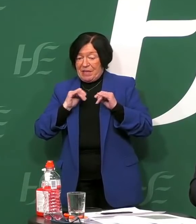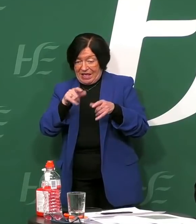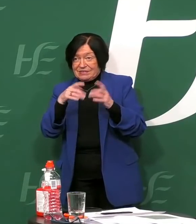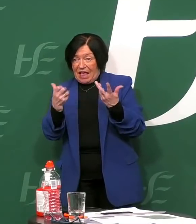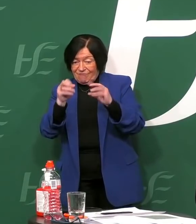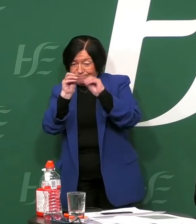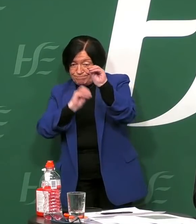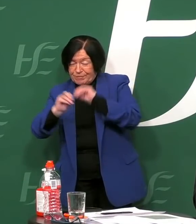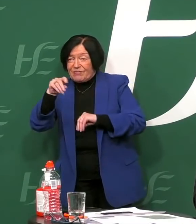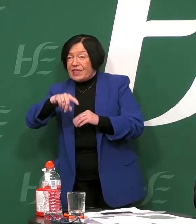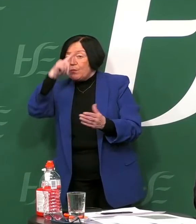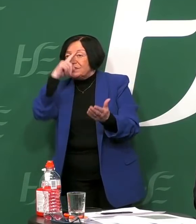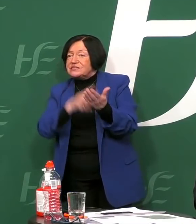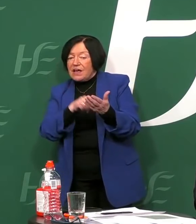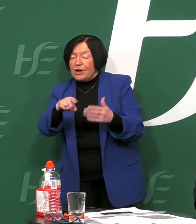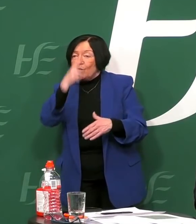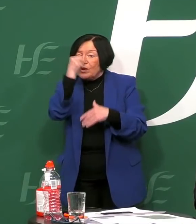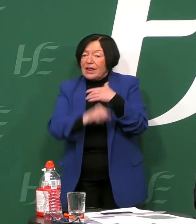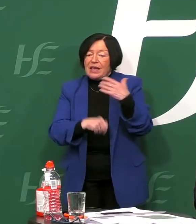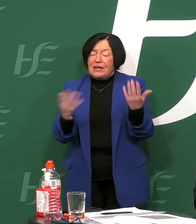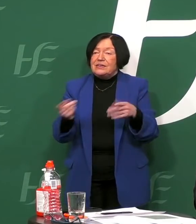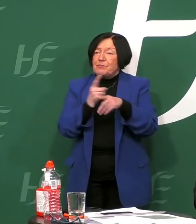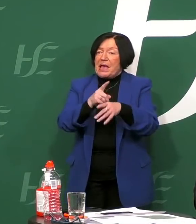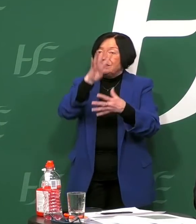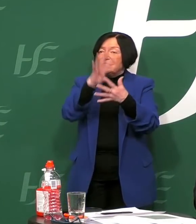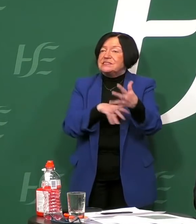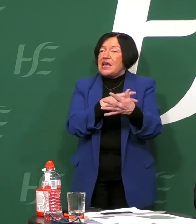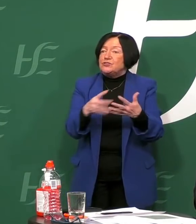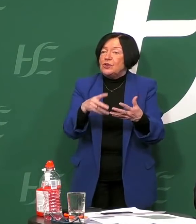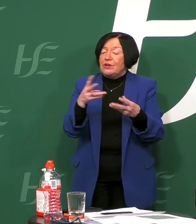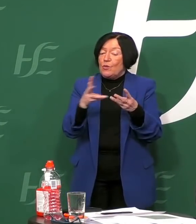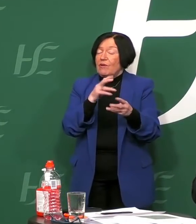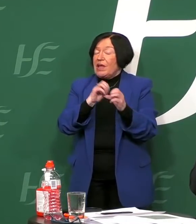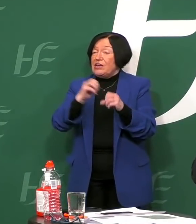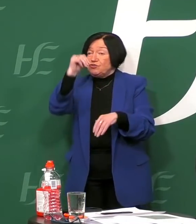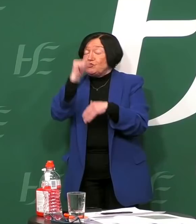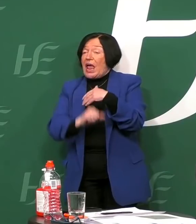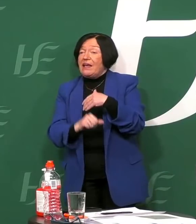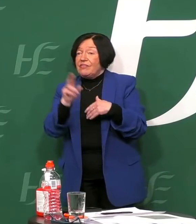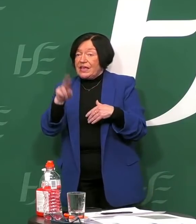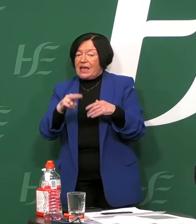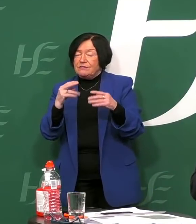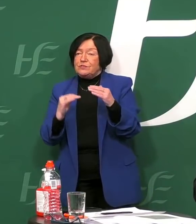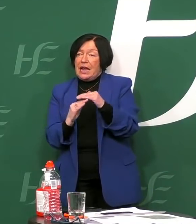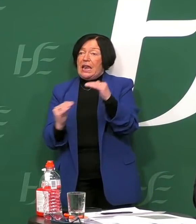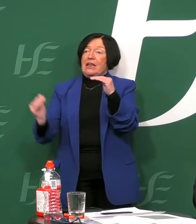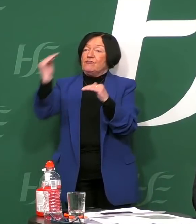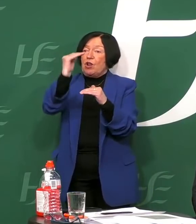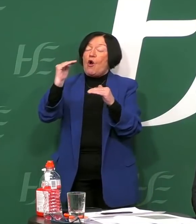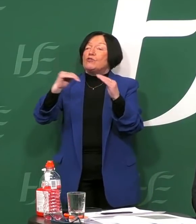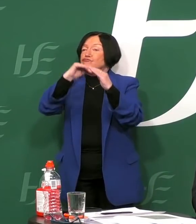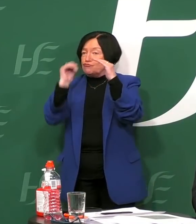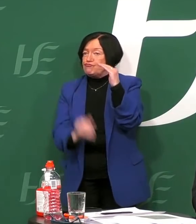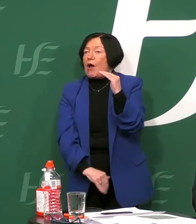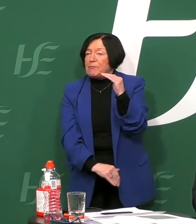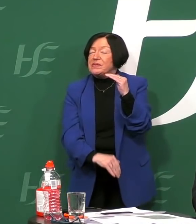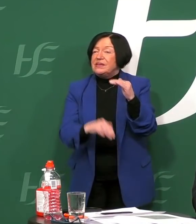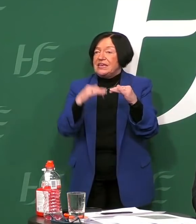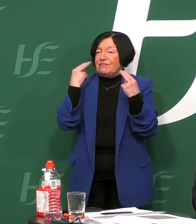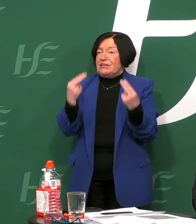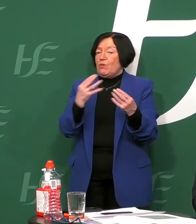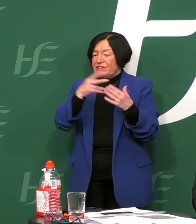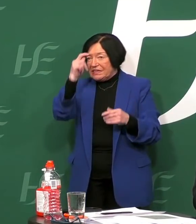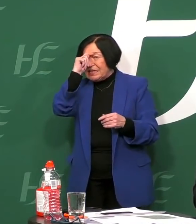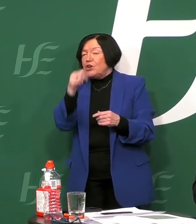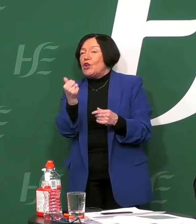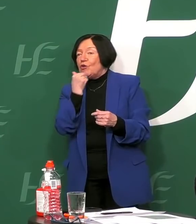will decide locally on a given day in terms of their scheduling what they need to operate with on any day. You know, and they can always peak it up or drop it back depending on what they think is going